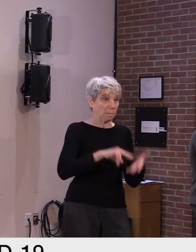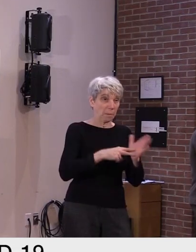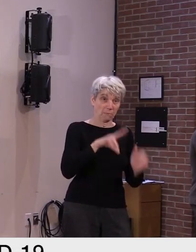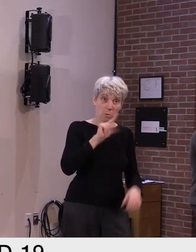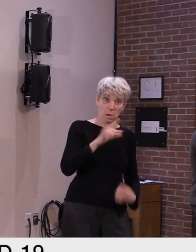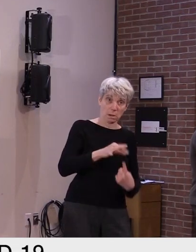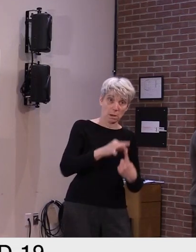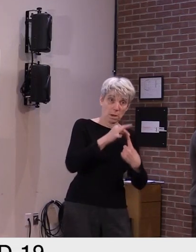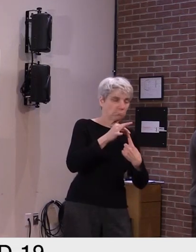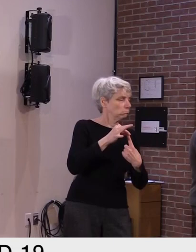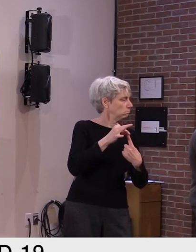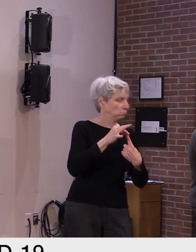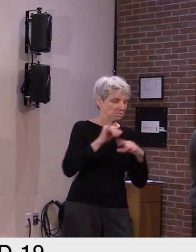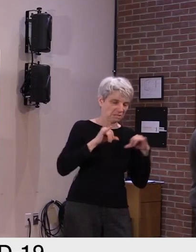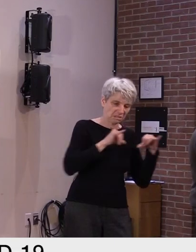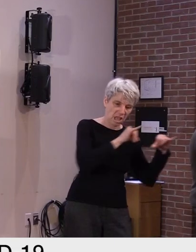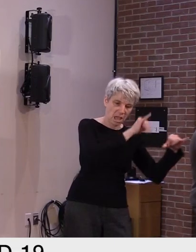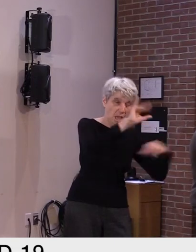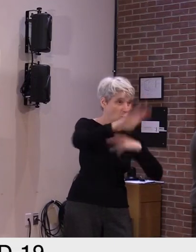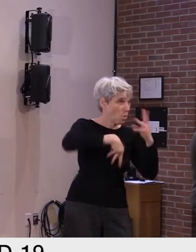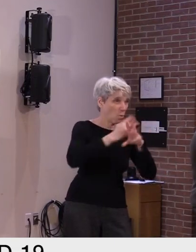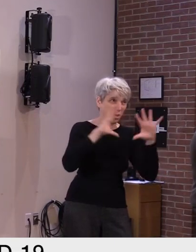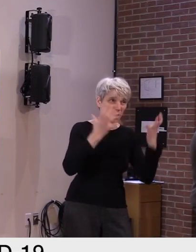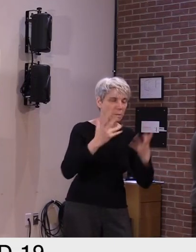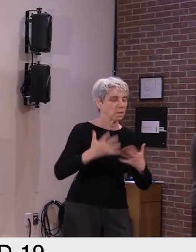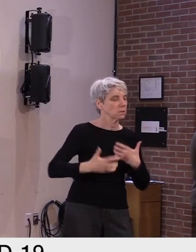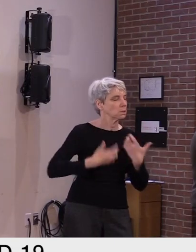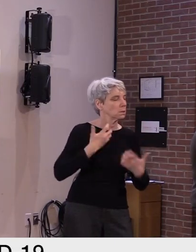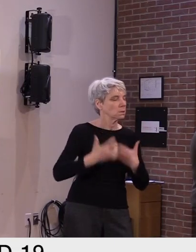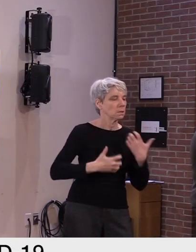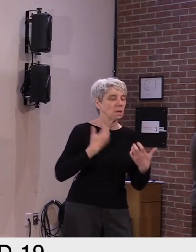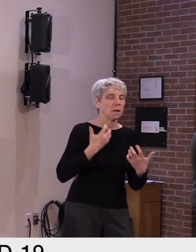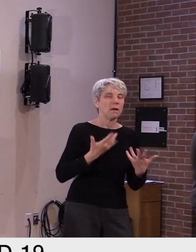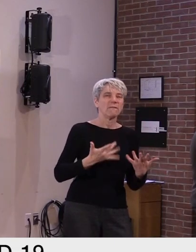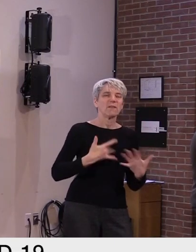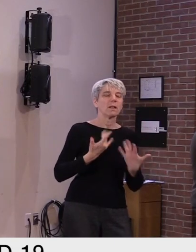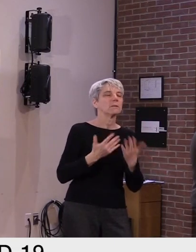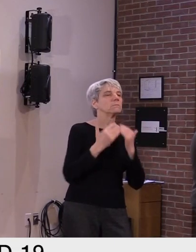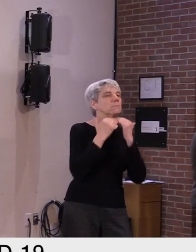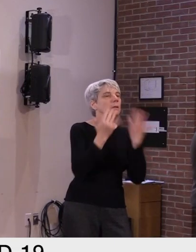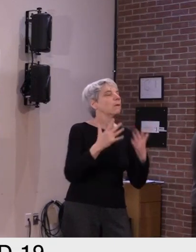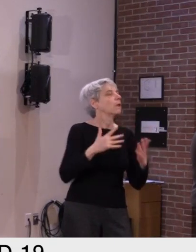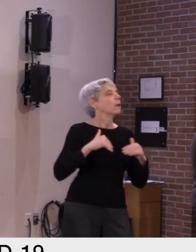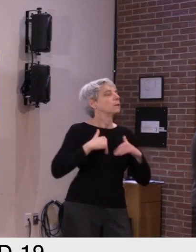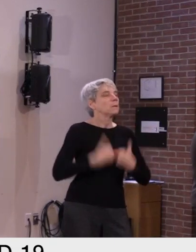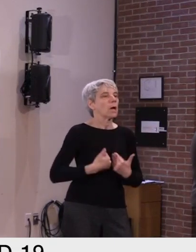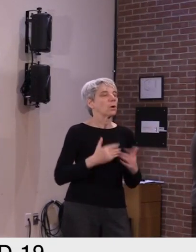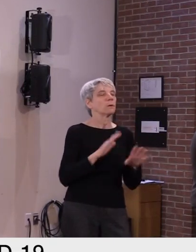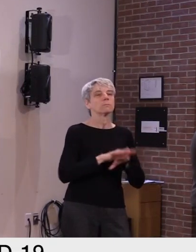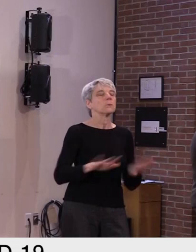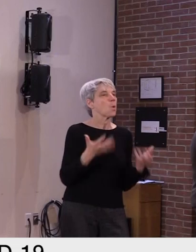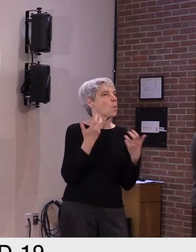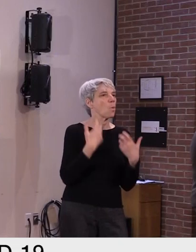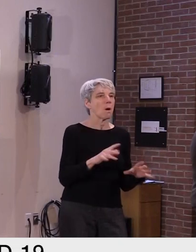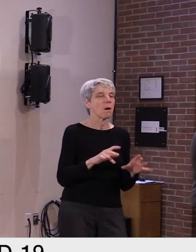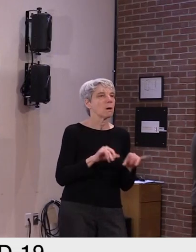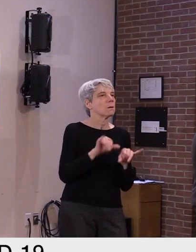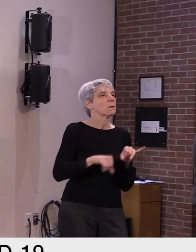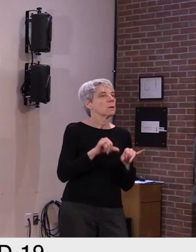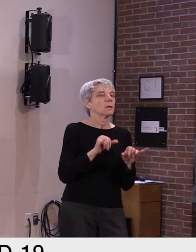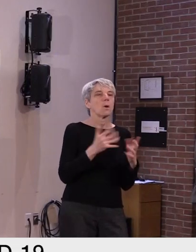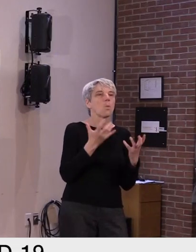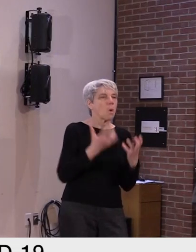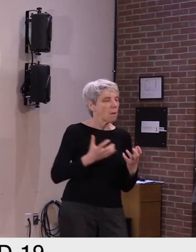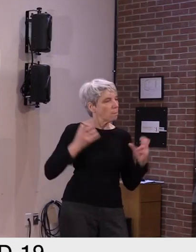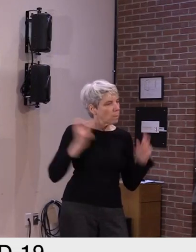is exhausting, both physically and mentally. I'm hopeful that the next months we'll see a